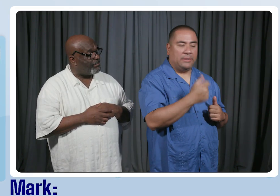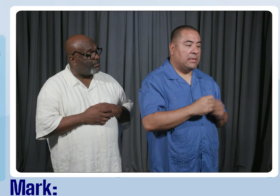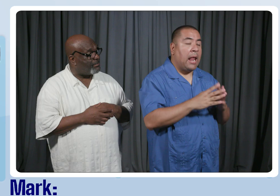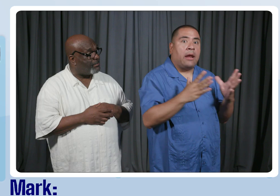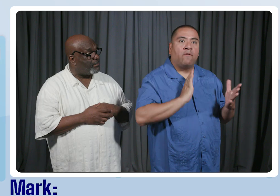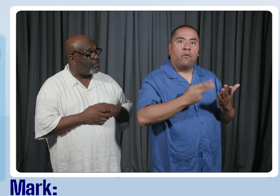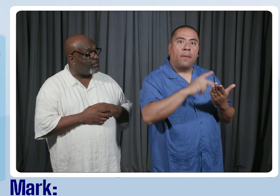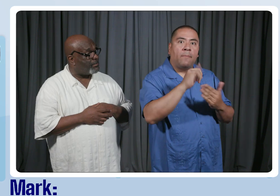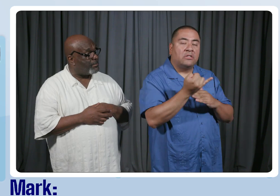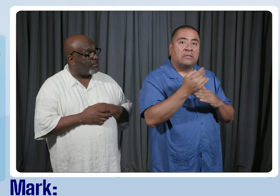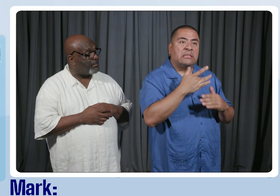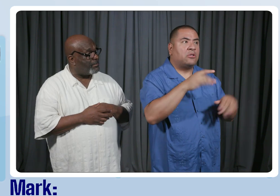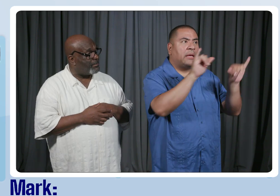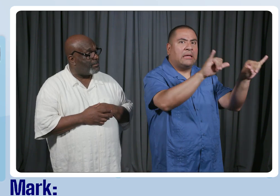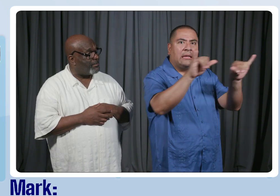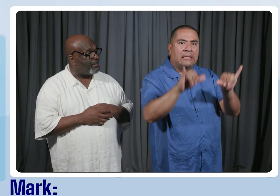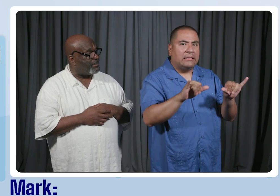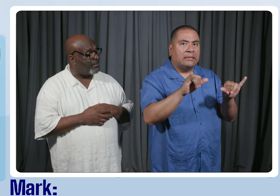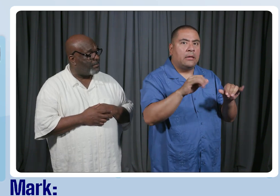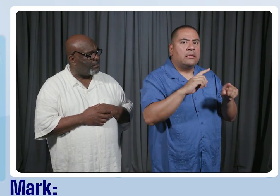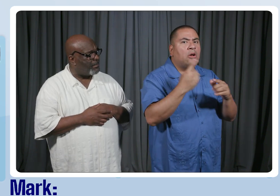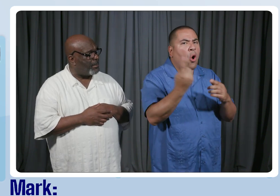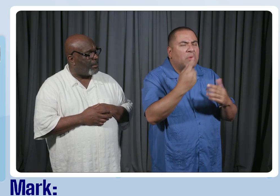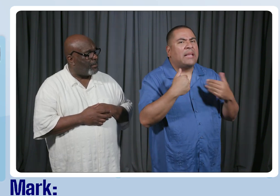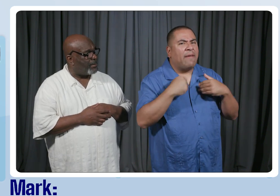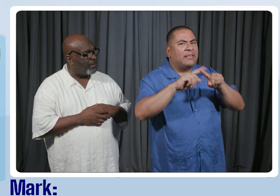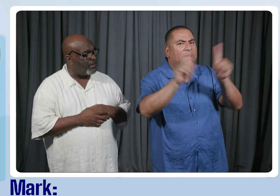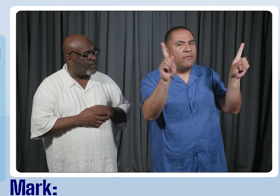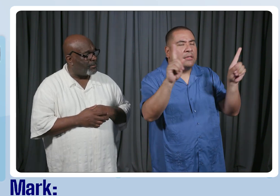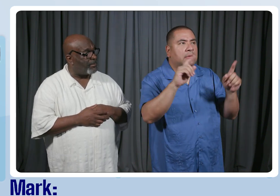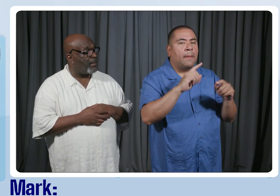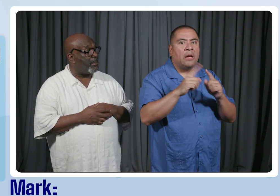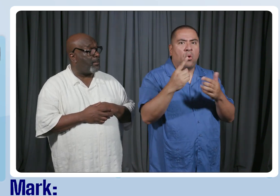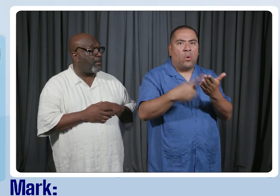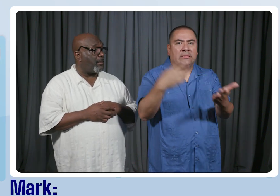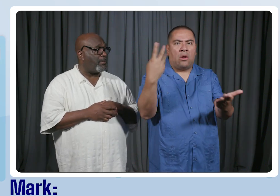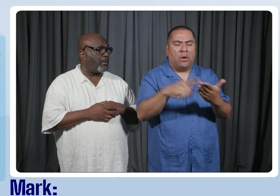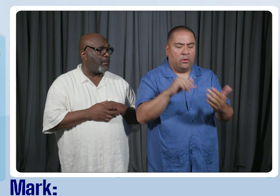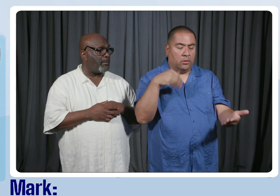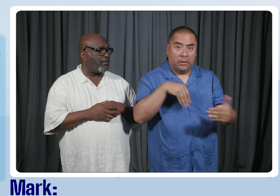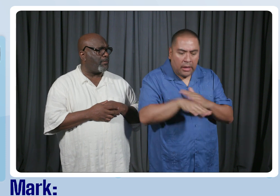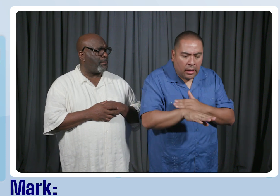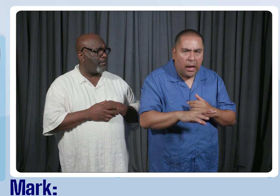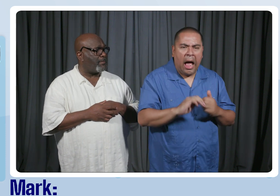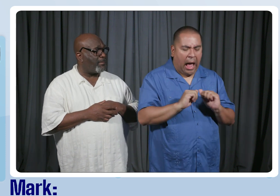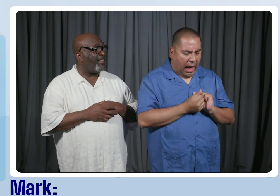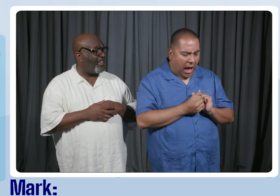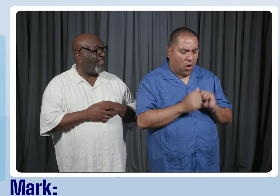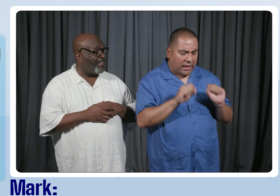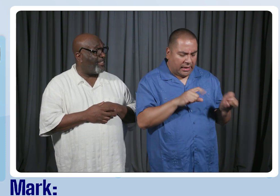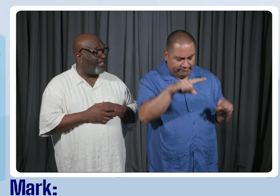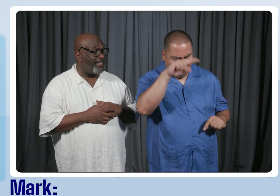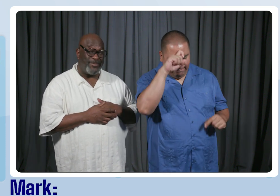of our projects are cookie cutter. They're always different. But then there's a few that are like, how will you do this? How can this even be done?